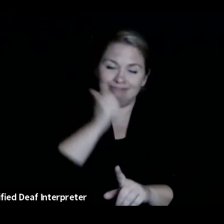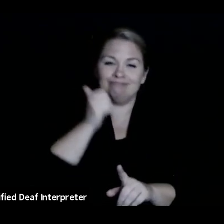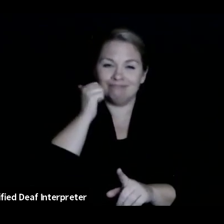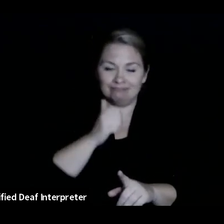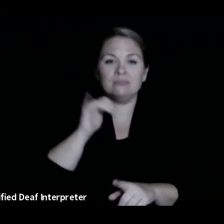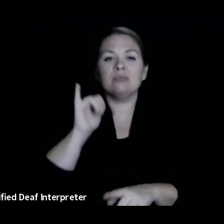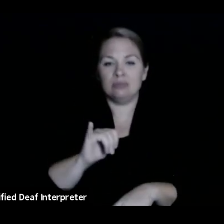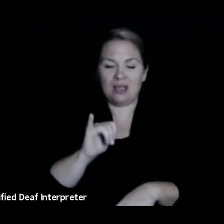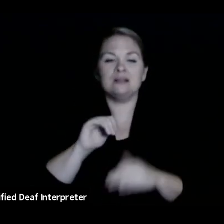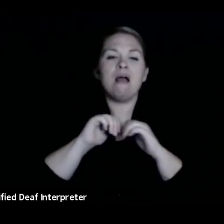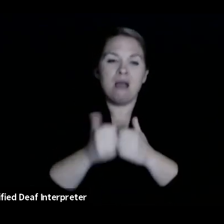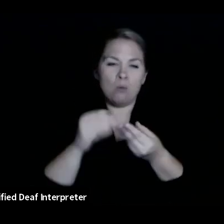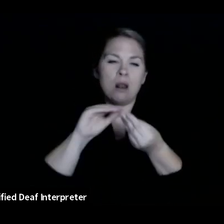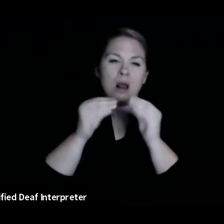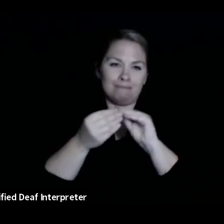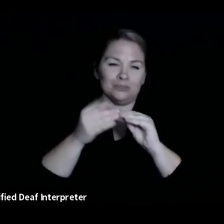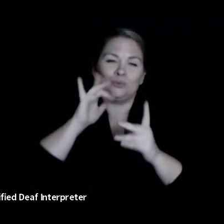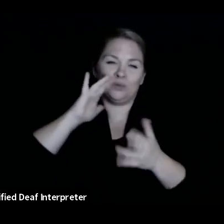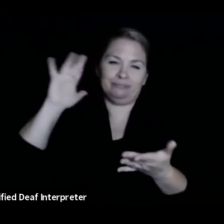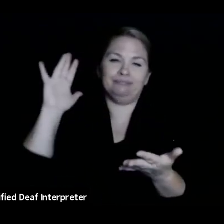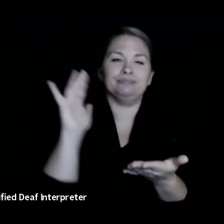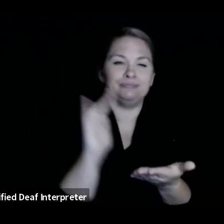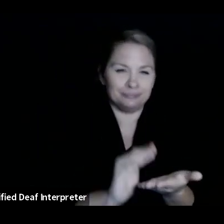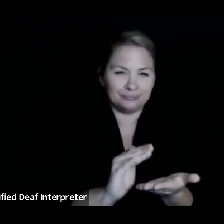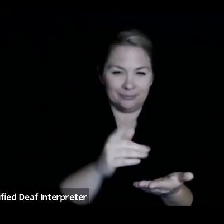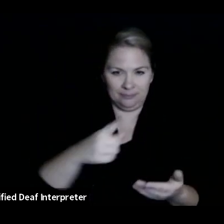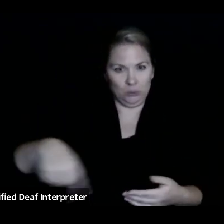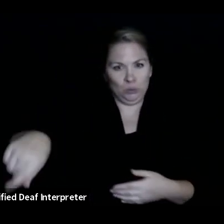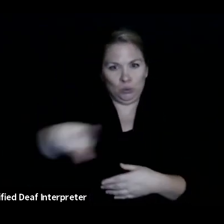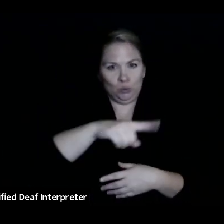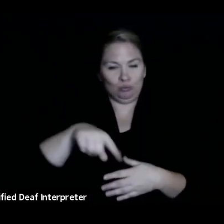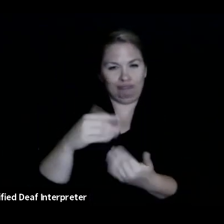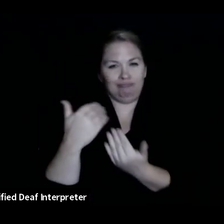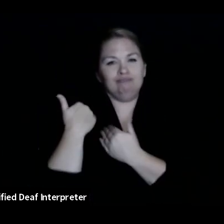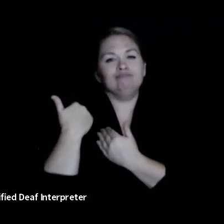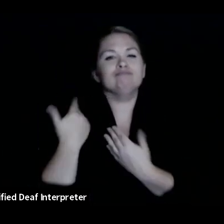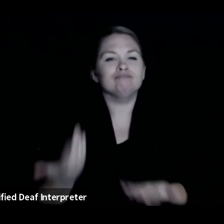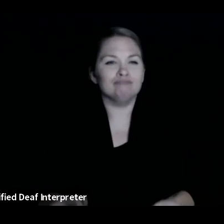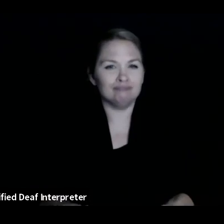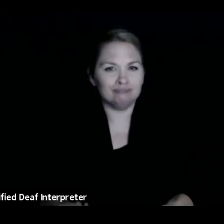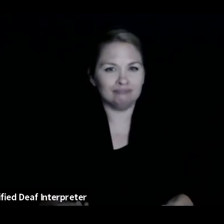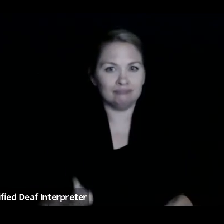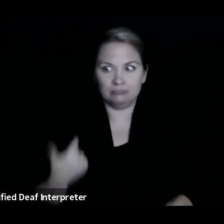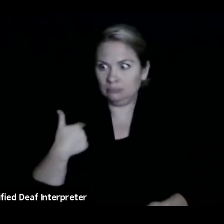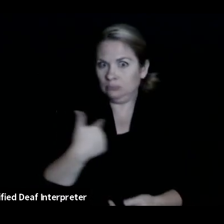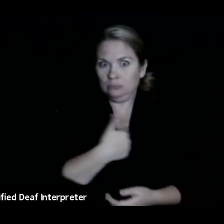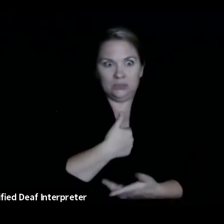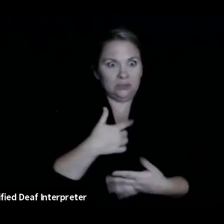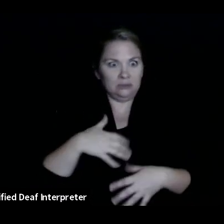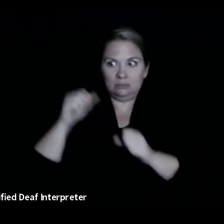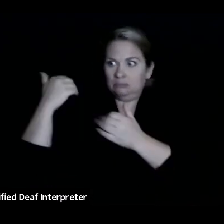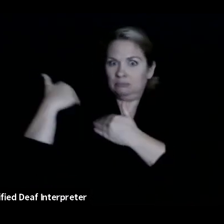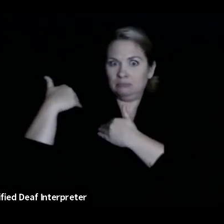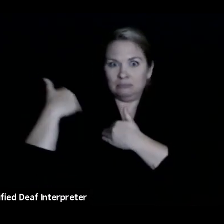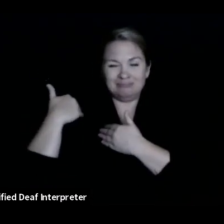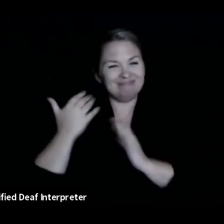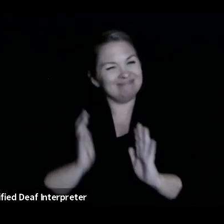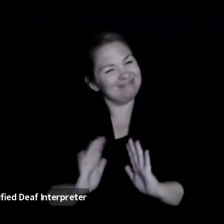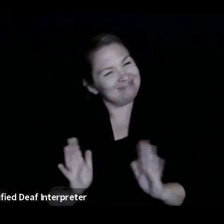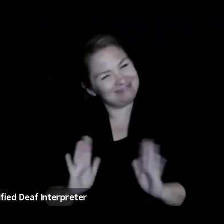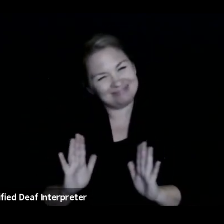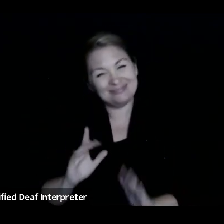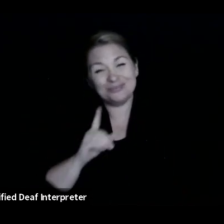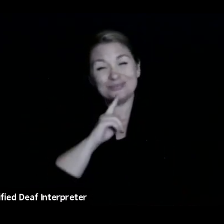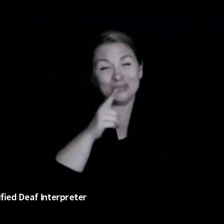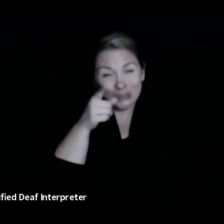it's not about executive orders. It's not about mandates. It's about, are you social distancing? Do you wear a mask